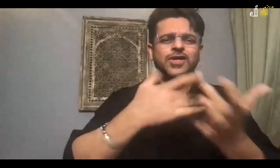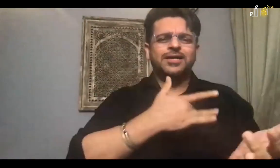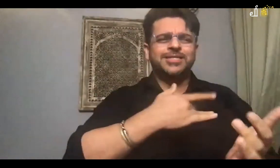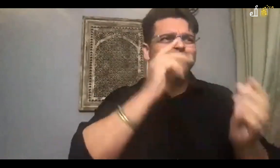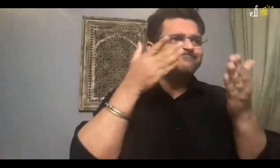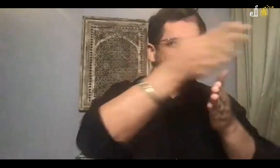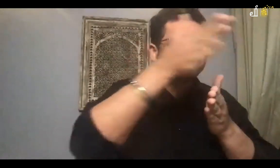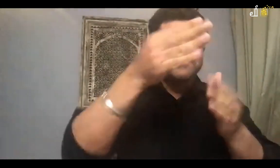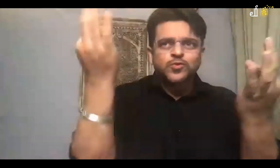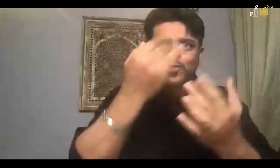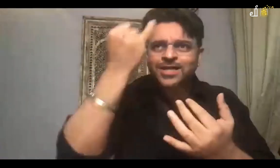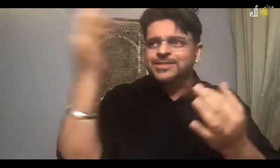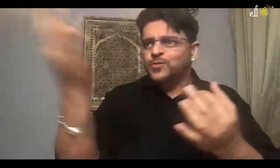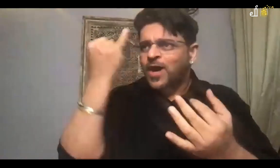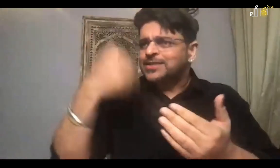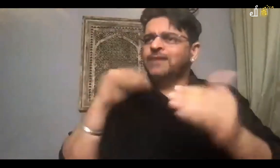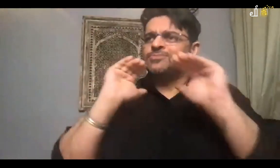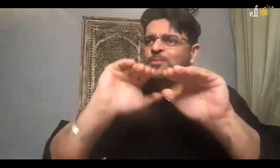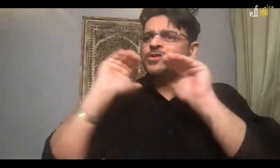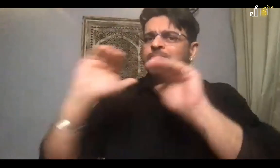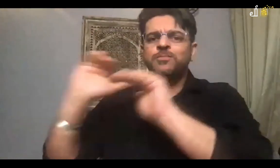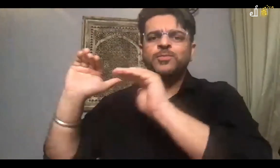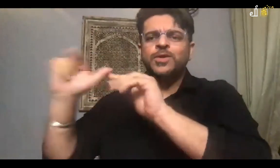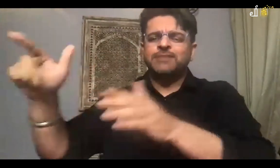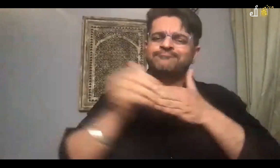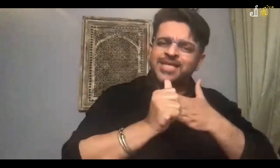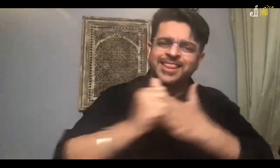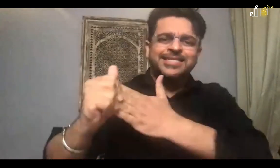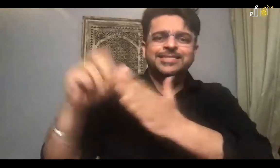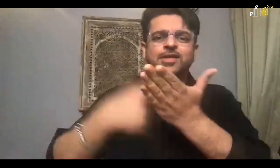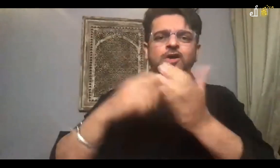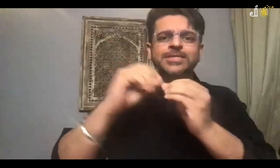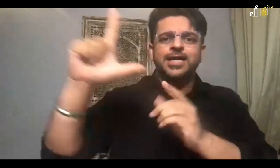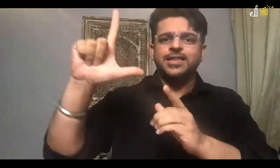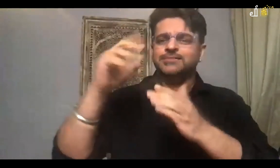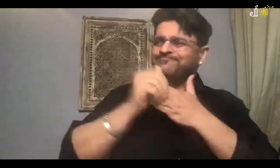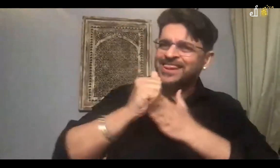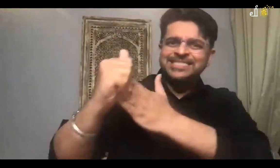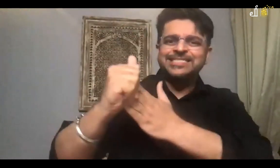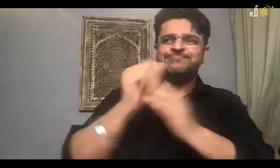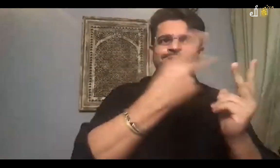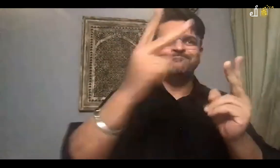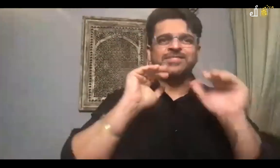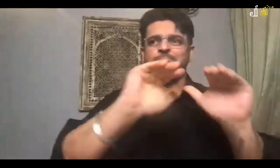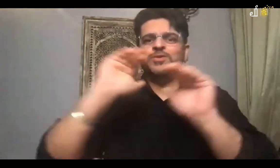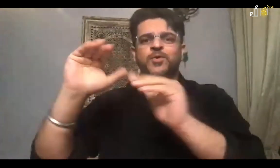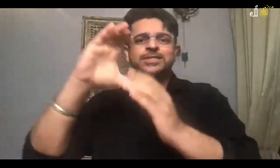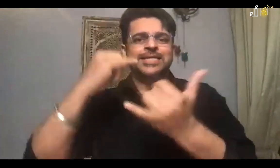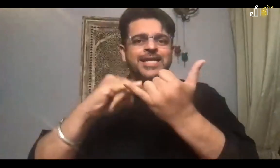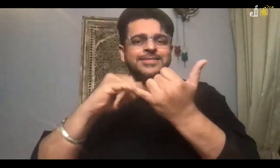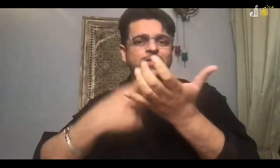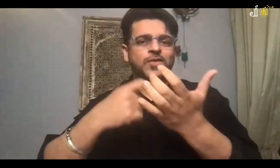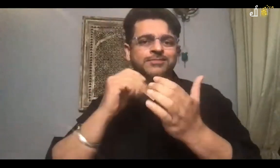they have been supporting in their CSR activities. They have been funding so many initiatives, and they've been leading a lot of initiatives